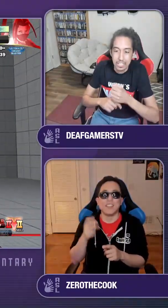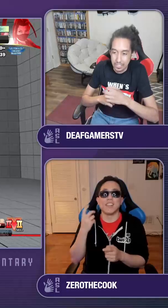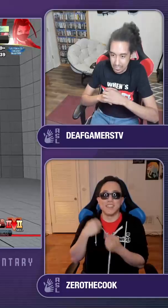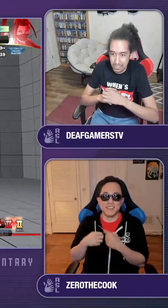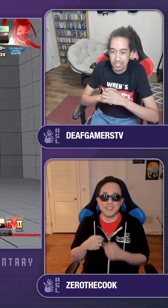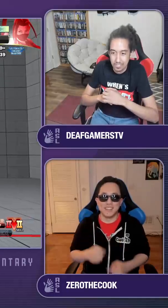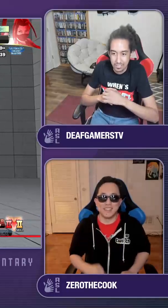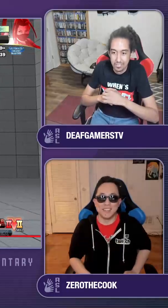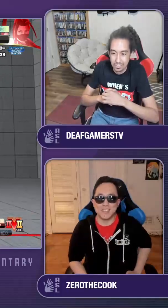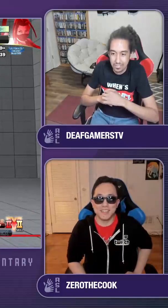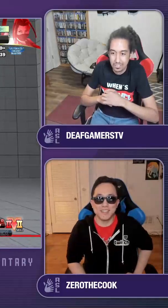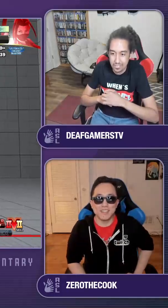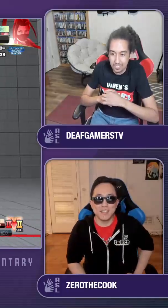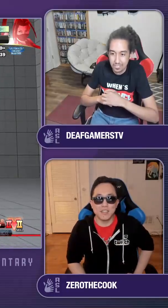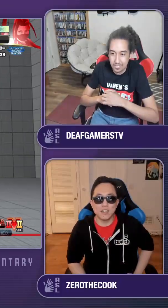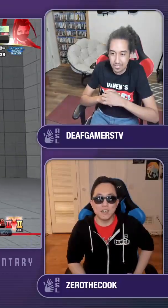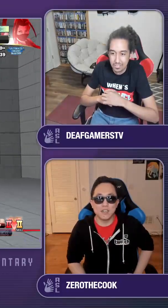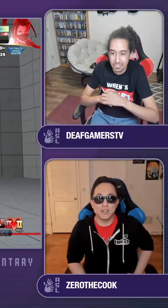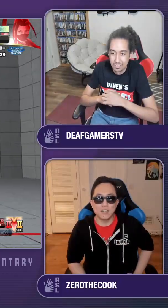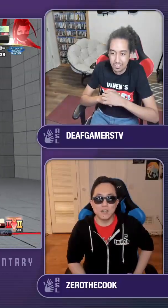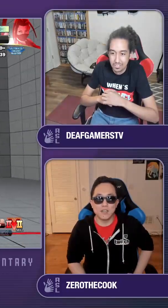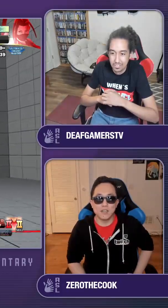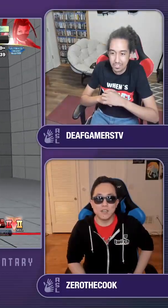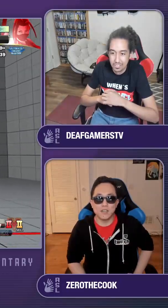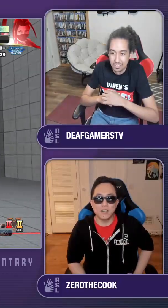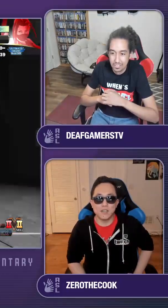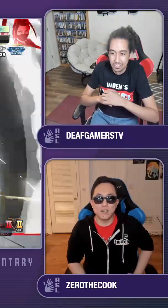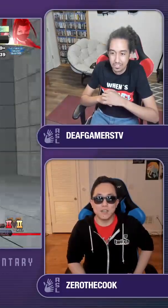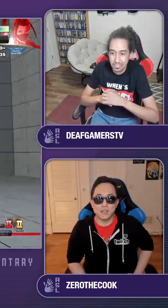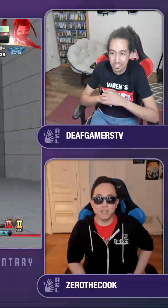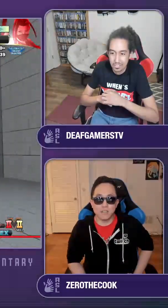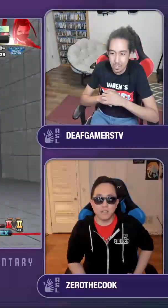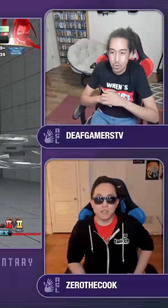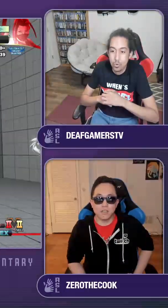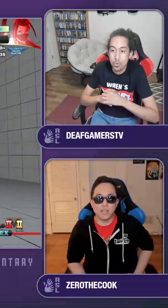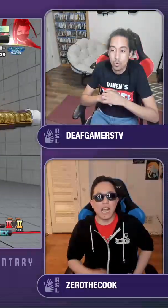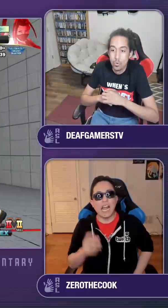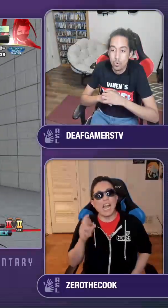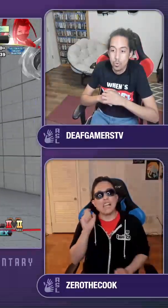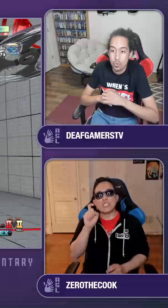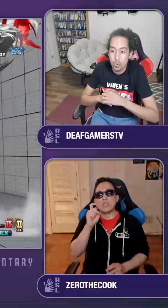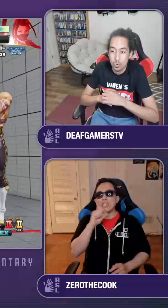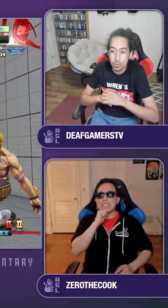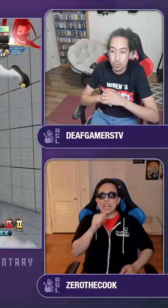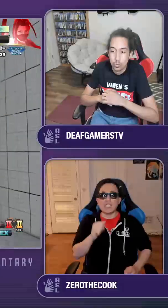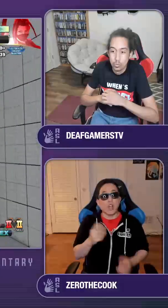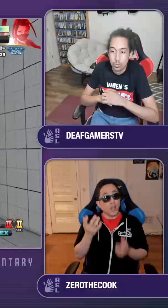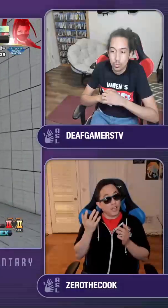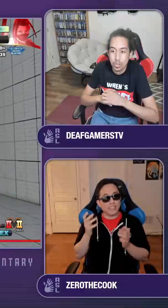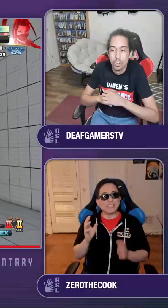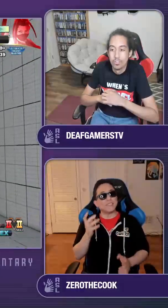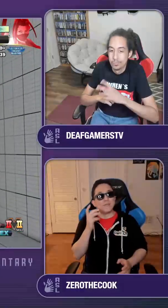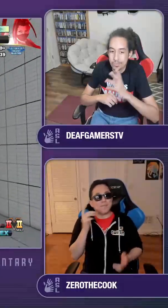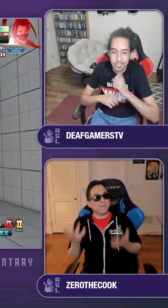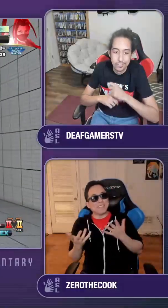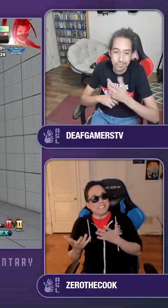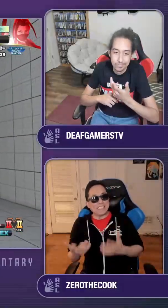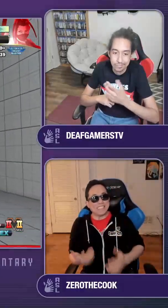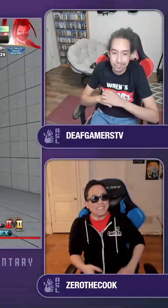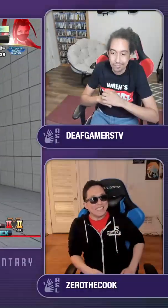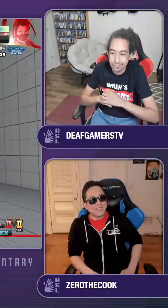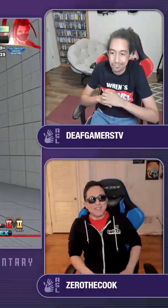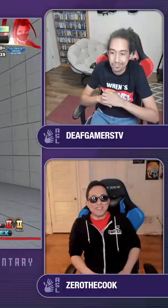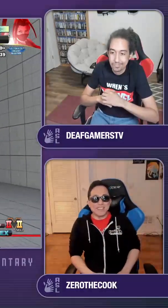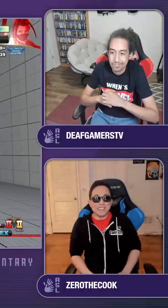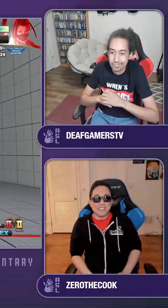Ibuki, you might get whiff punish if your opponent's on their game. Maybe a crush counter off a stand roundhouse. Akira, you risk getting hit by